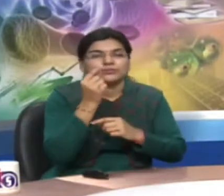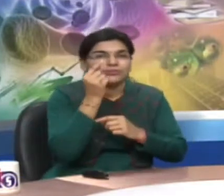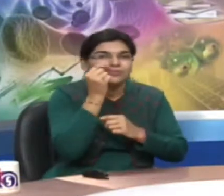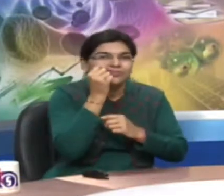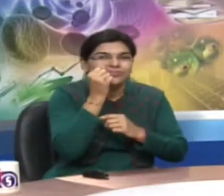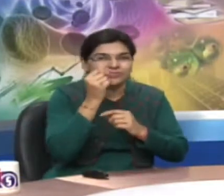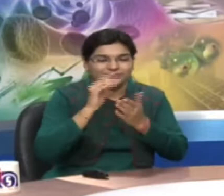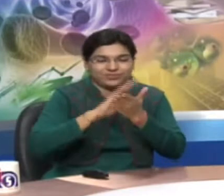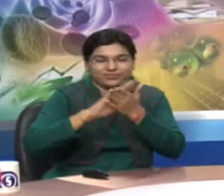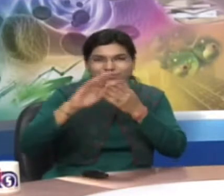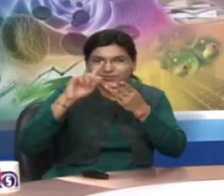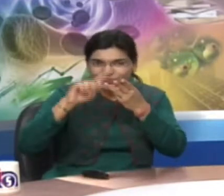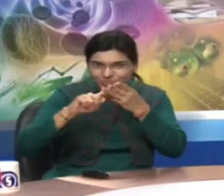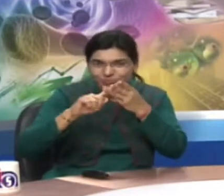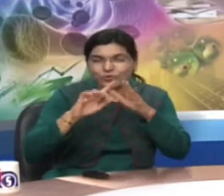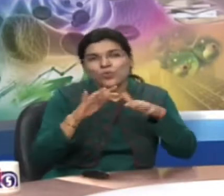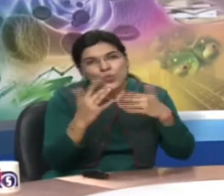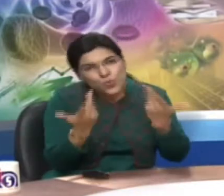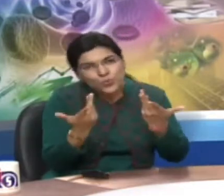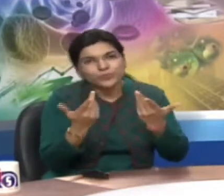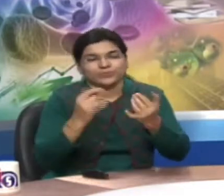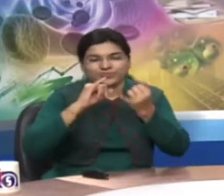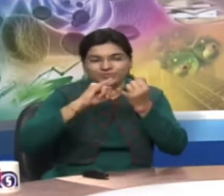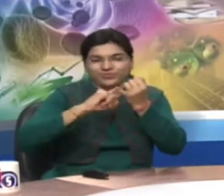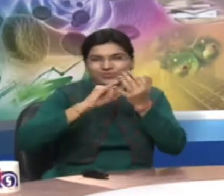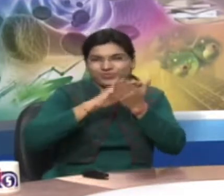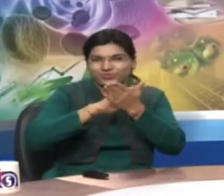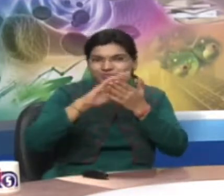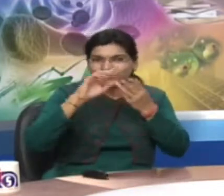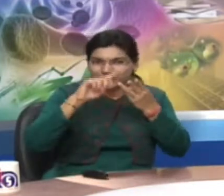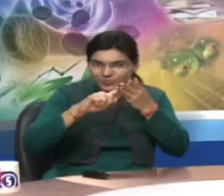what are the words used in the sentence? He,